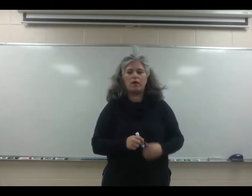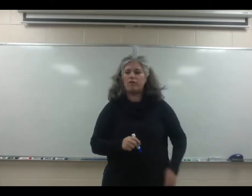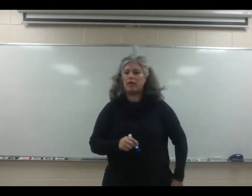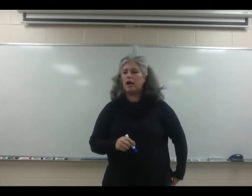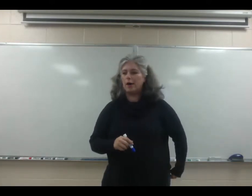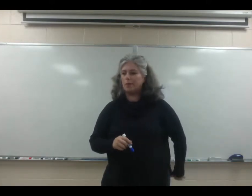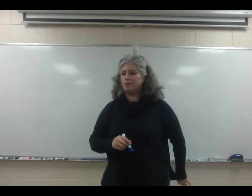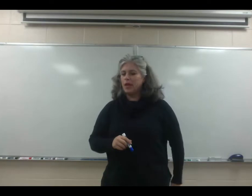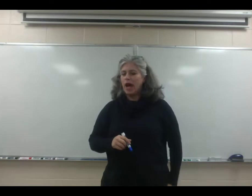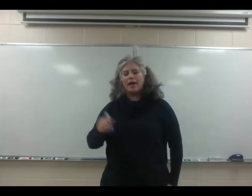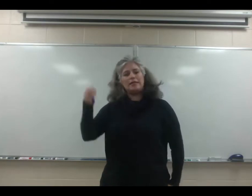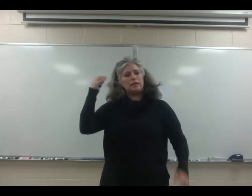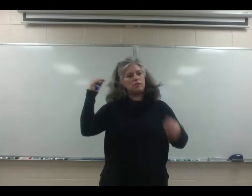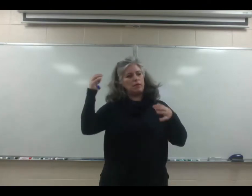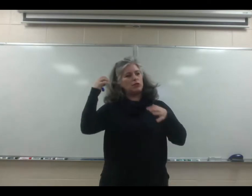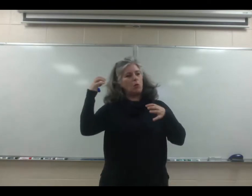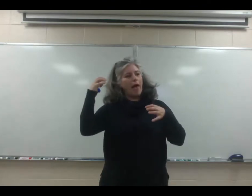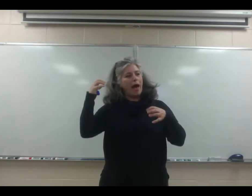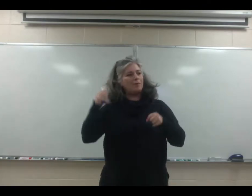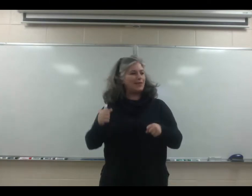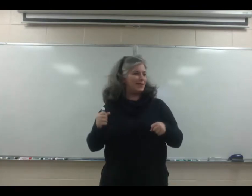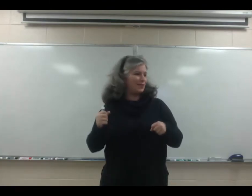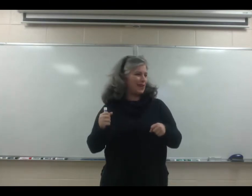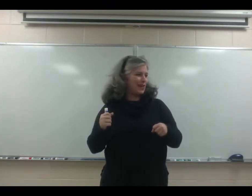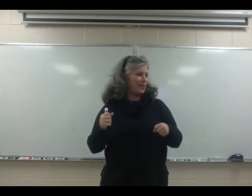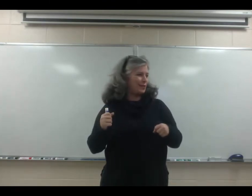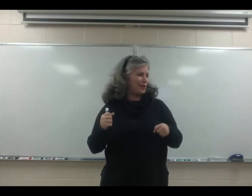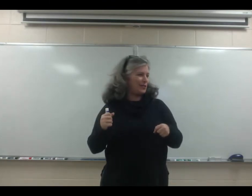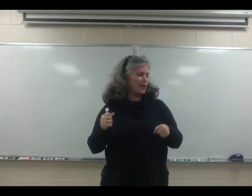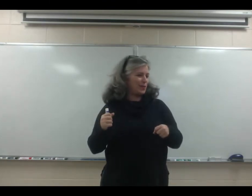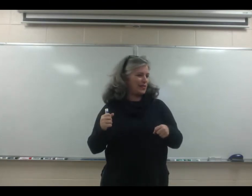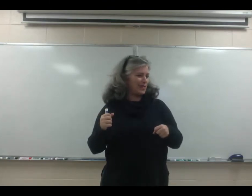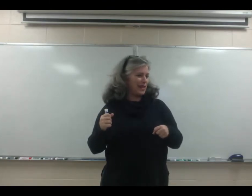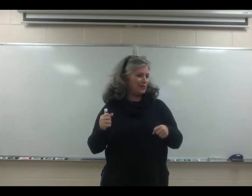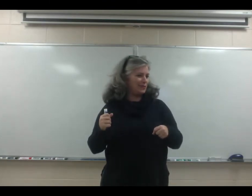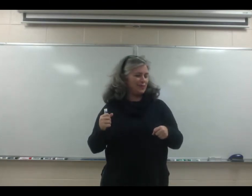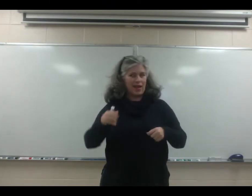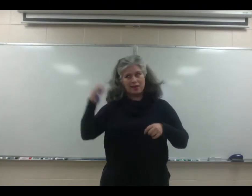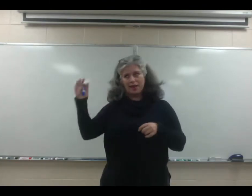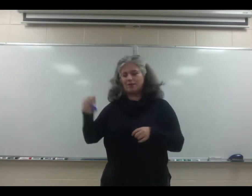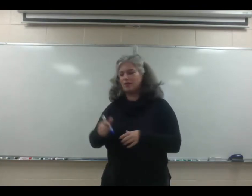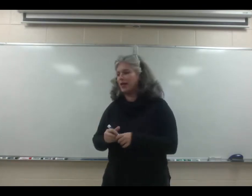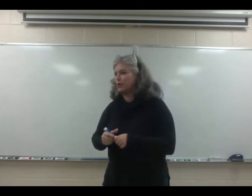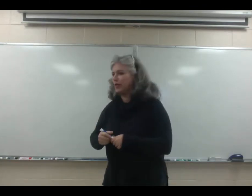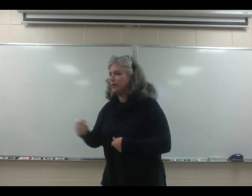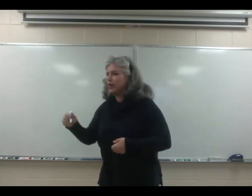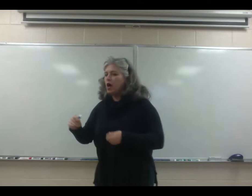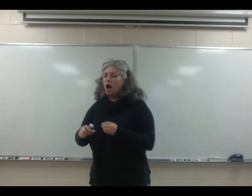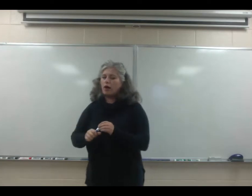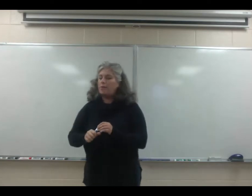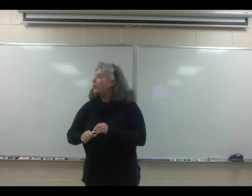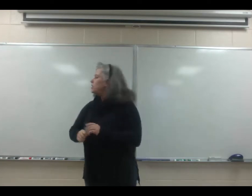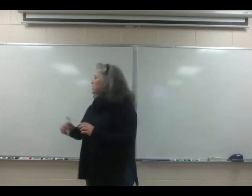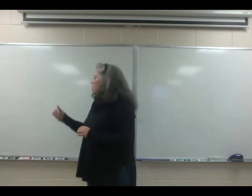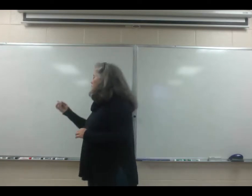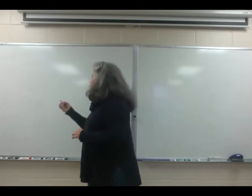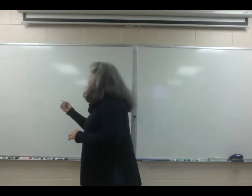the ideas, mental maps and stuff like that we're going to talk about today and some next week. Okay, so let's talk